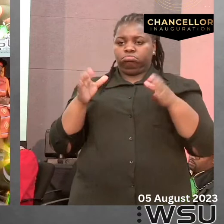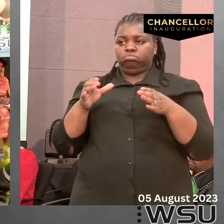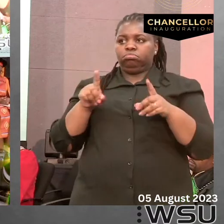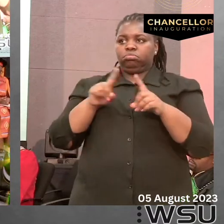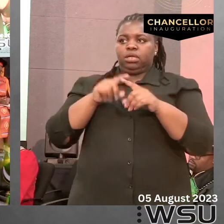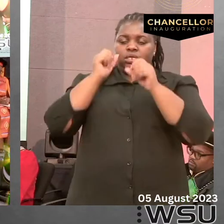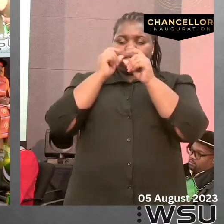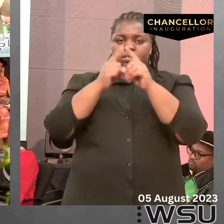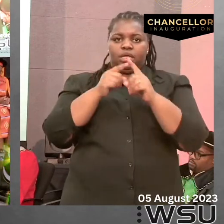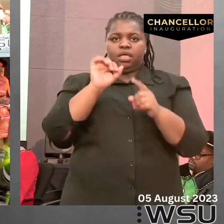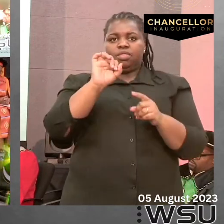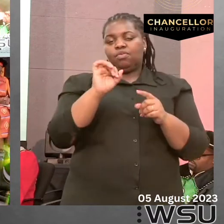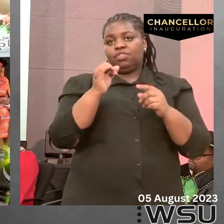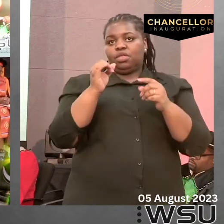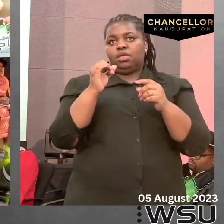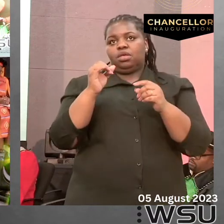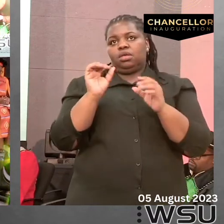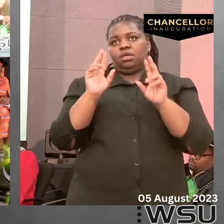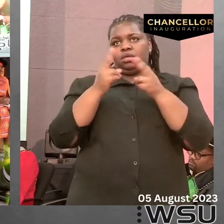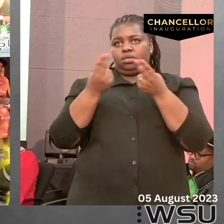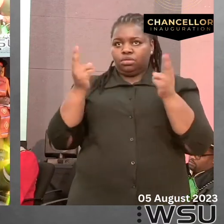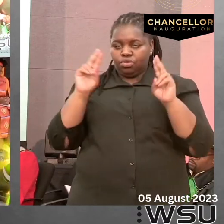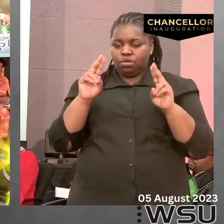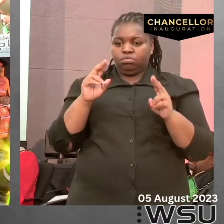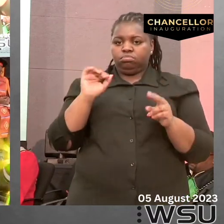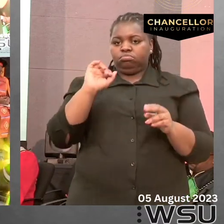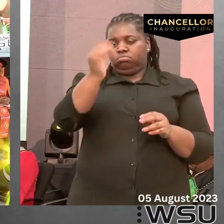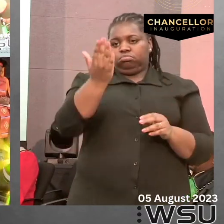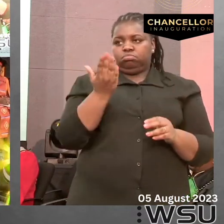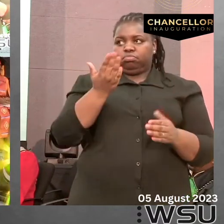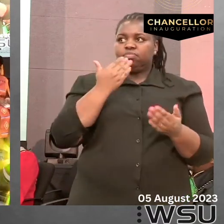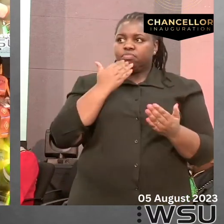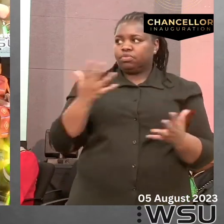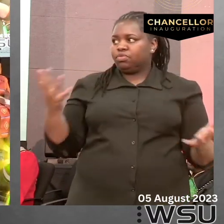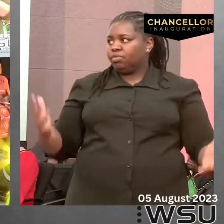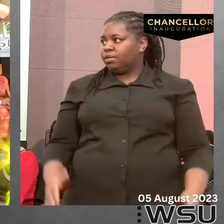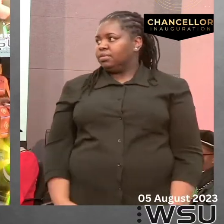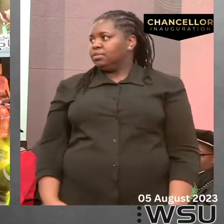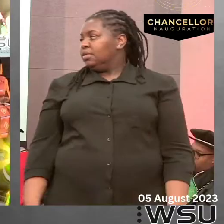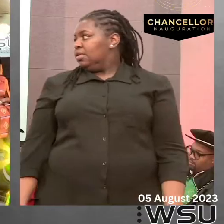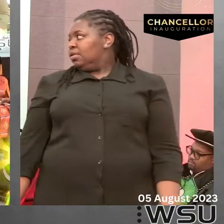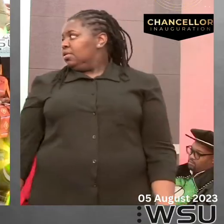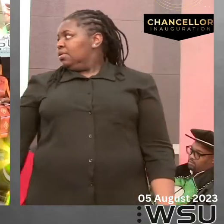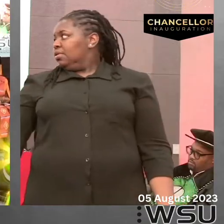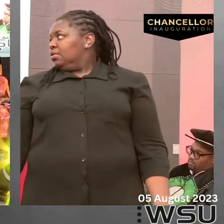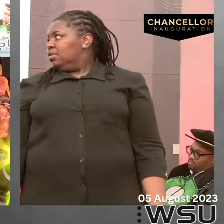the targets of the institution that has been set before us. Thanks.